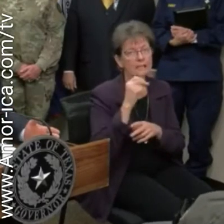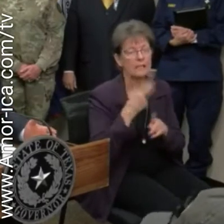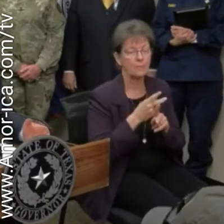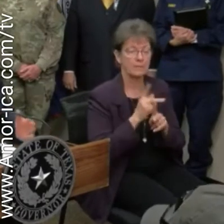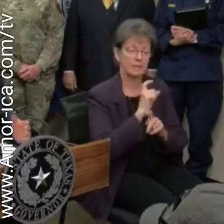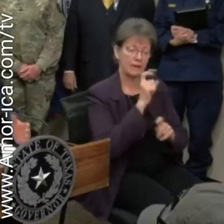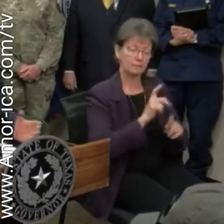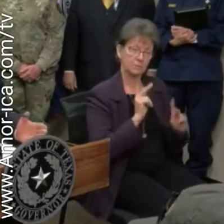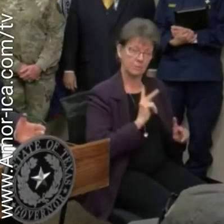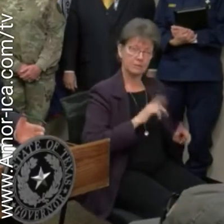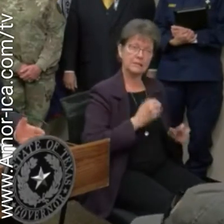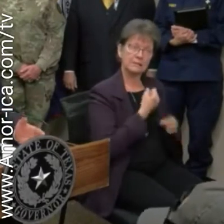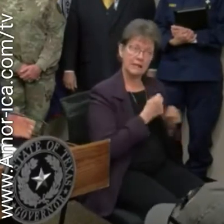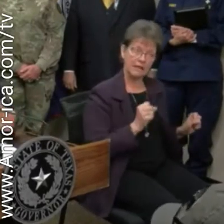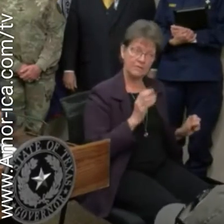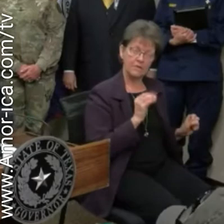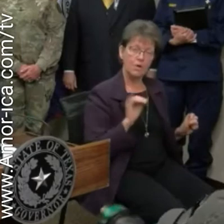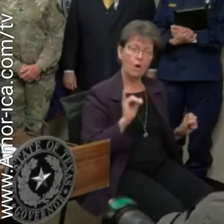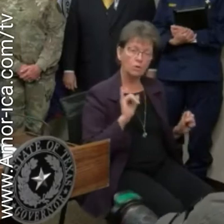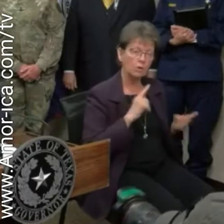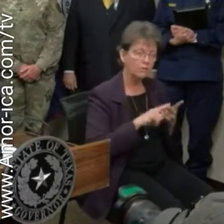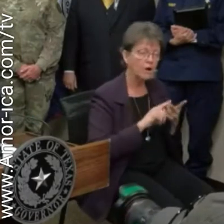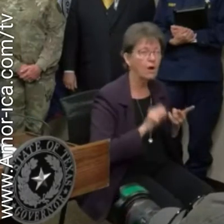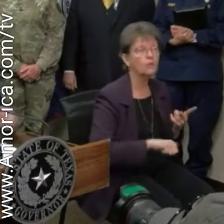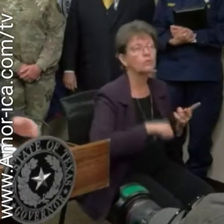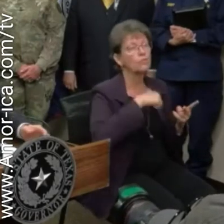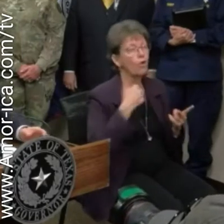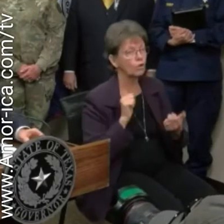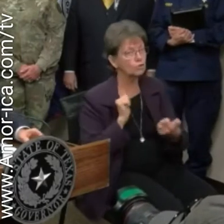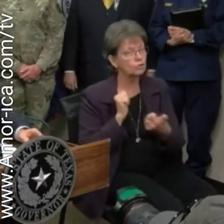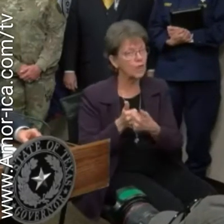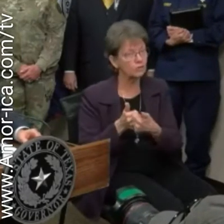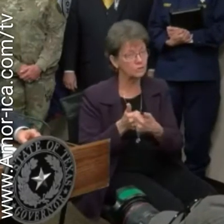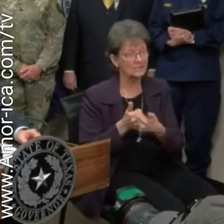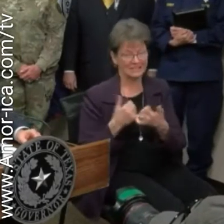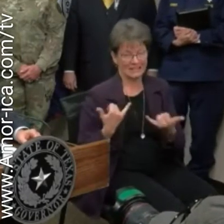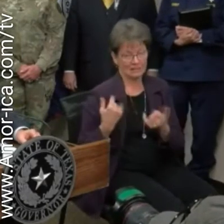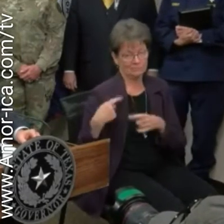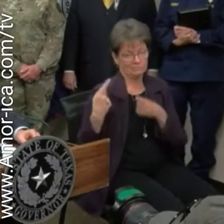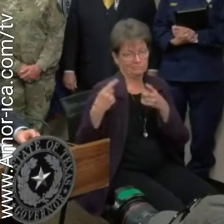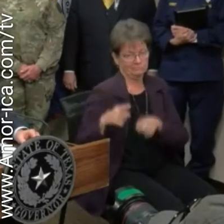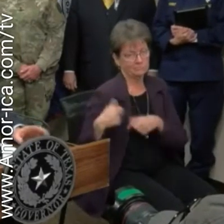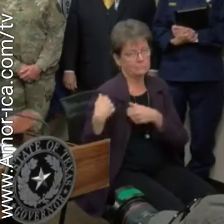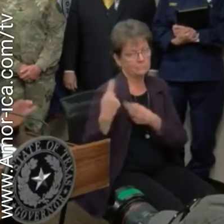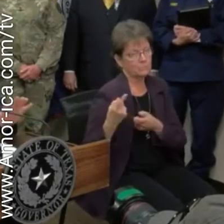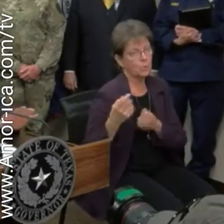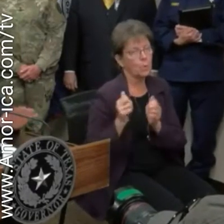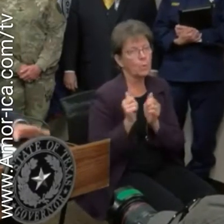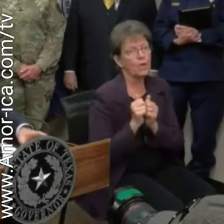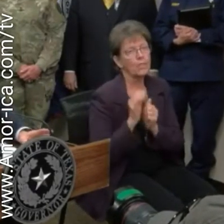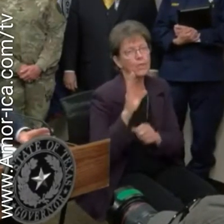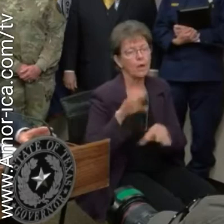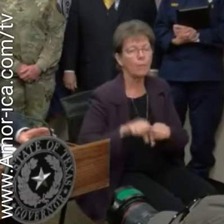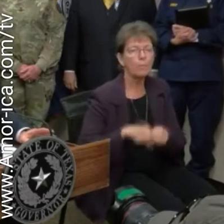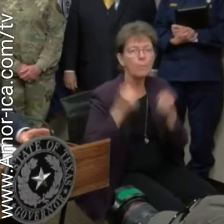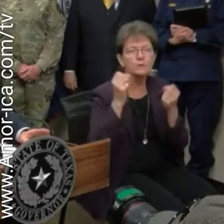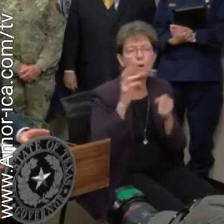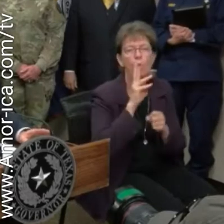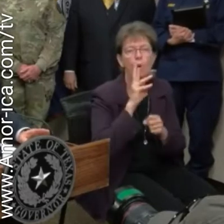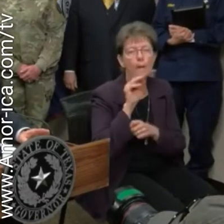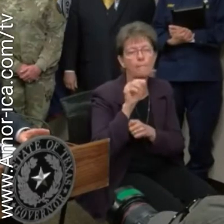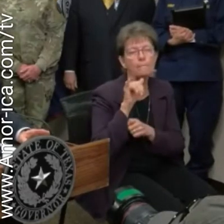safe, we're also dealing with another challenge as we speak. It deals with a busted water